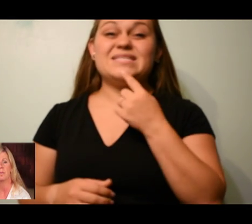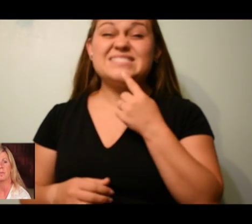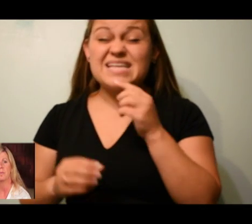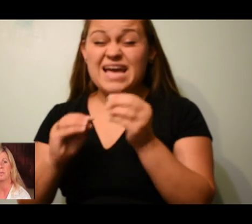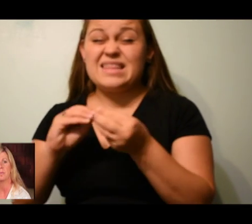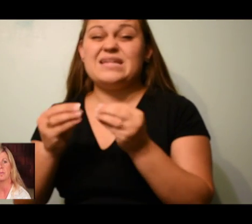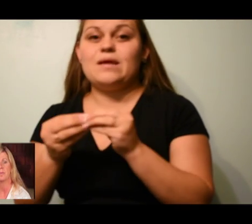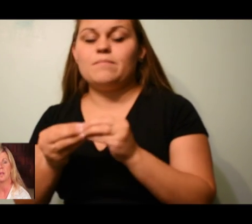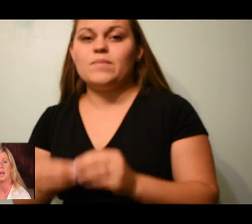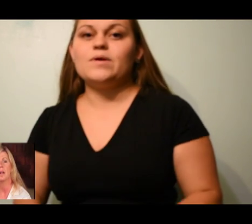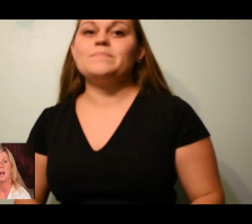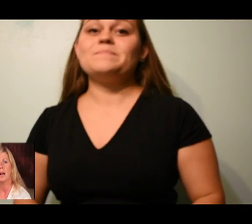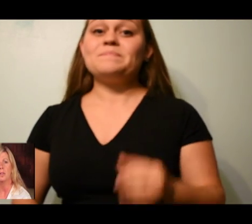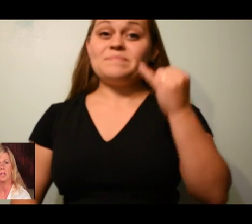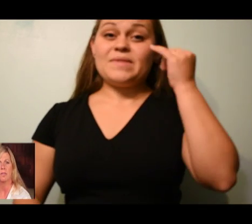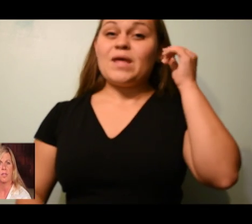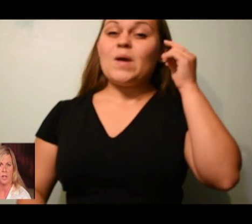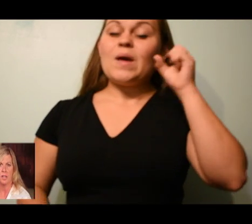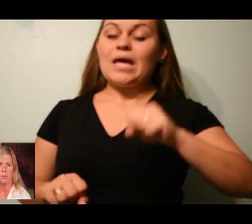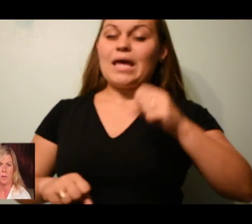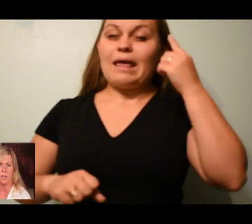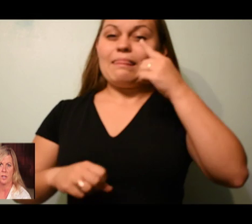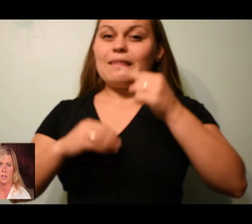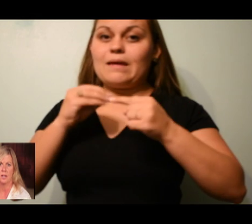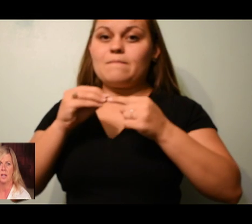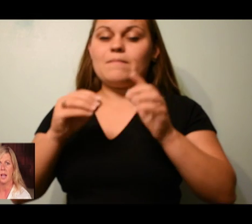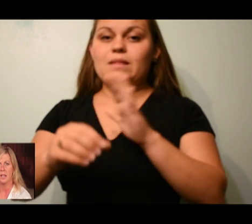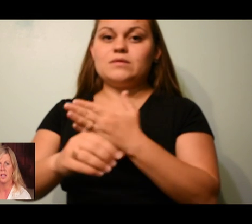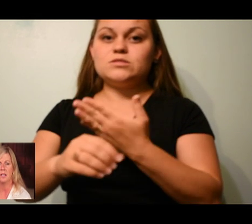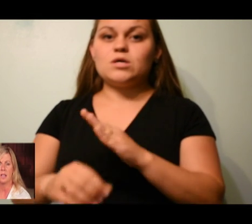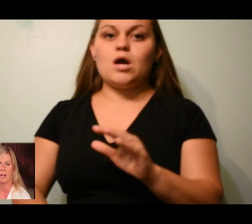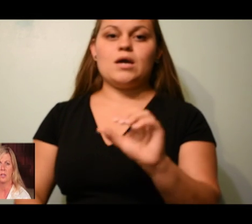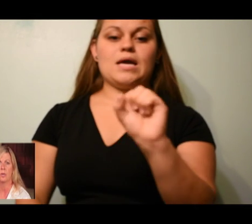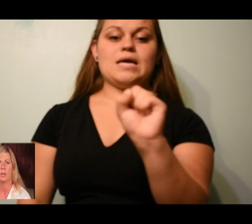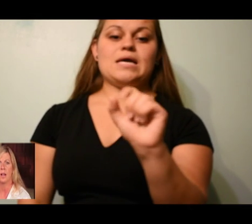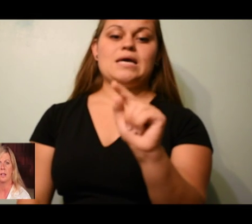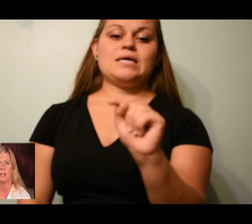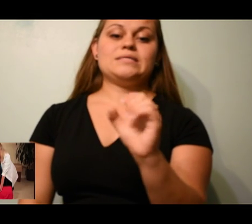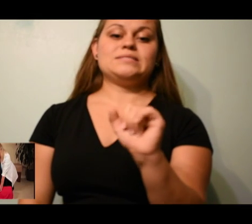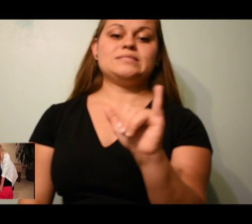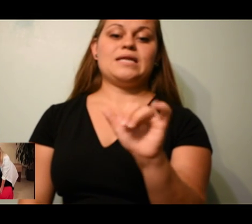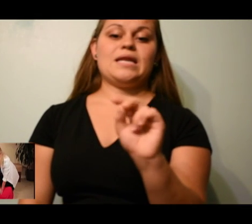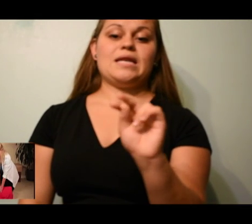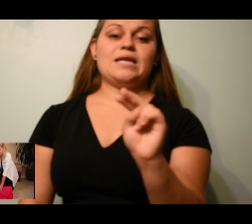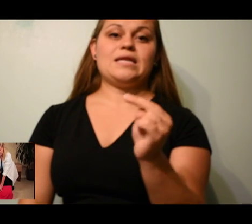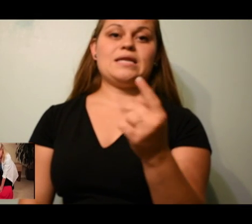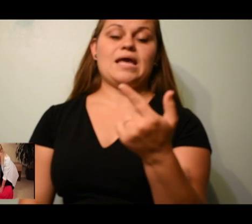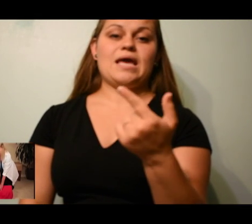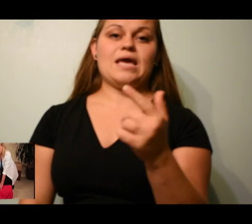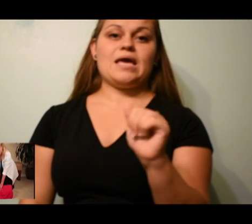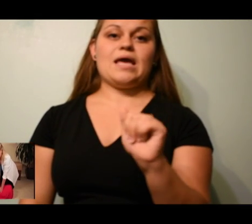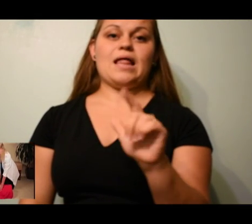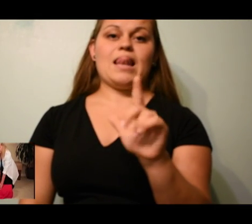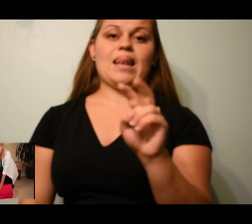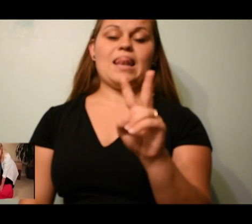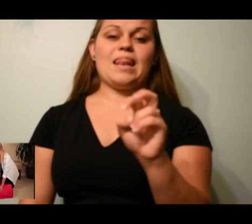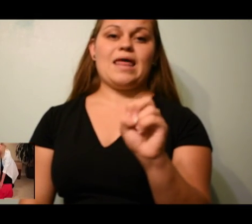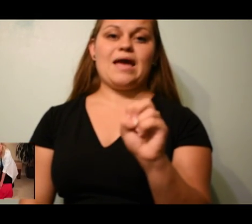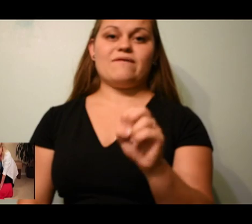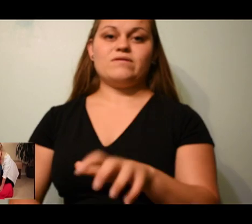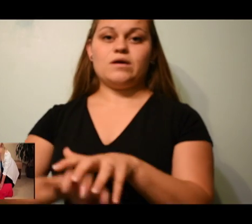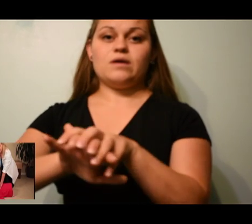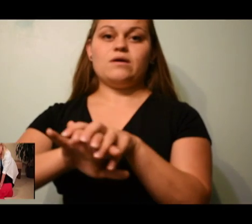tempo. I'll give 30 compressions in 18 seconds or less, counting out loud to